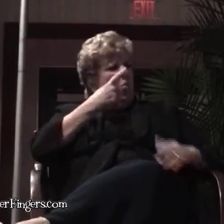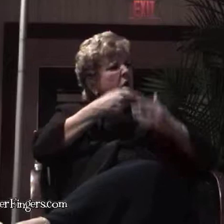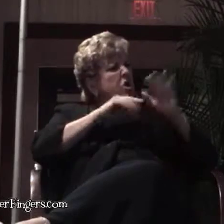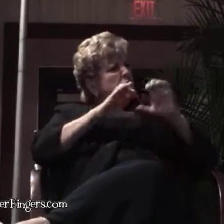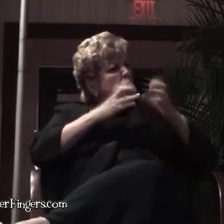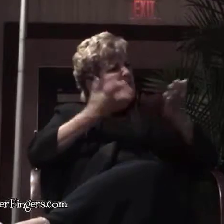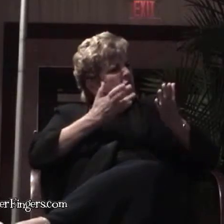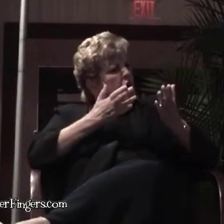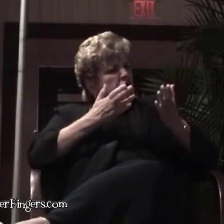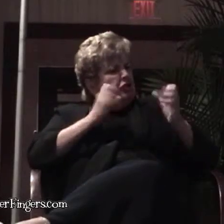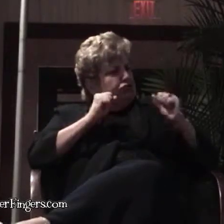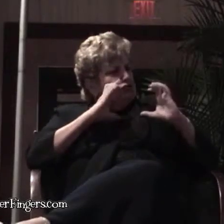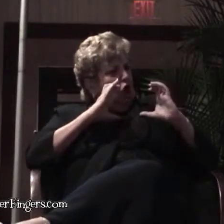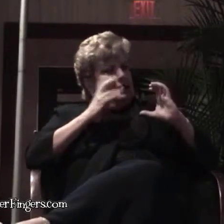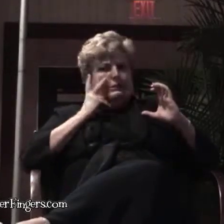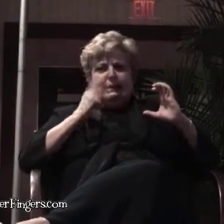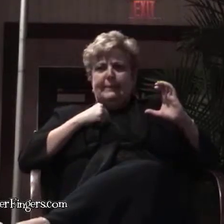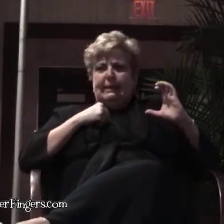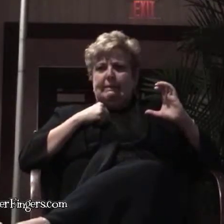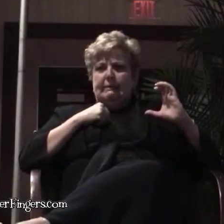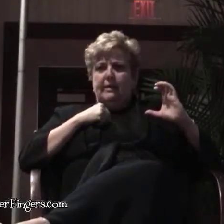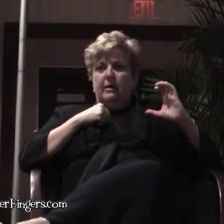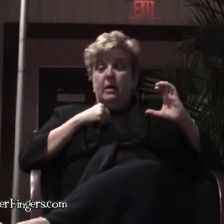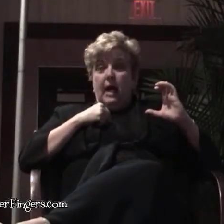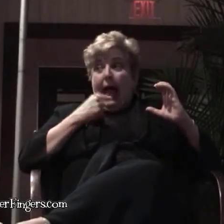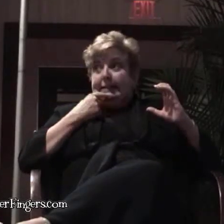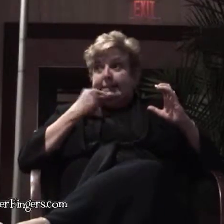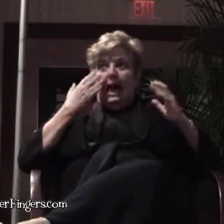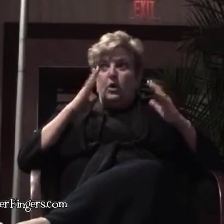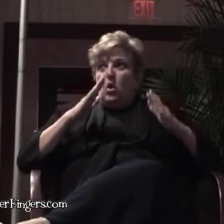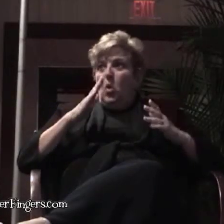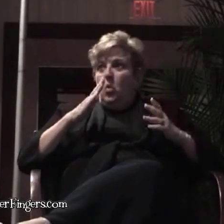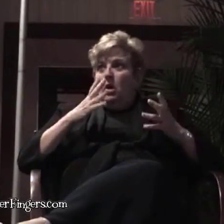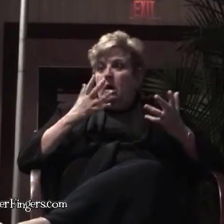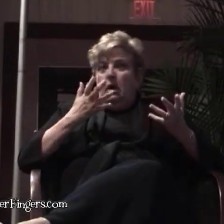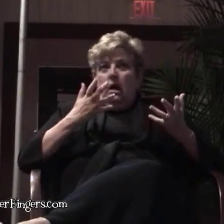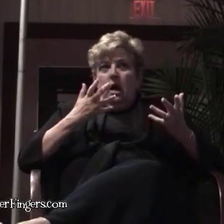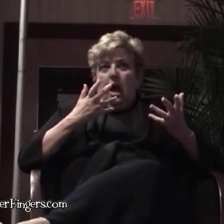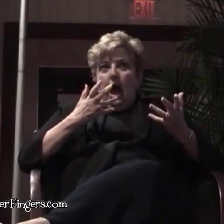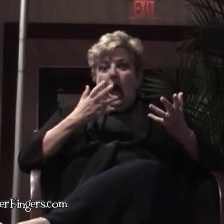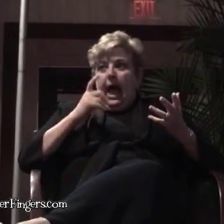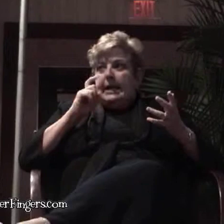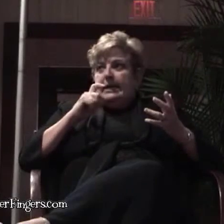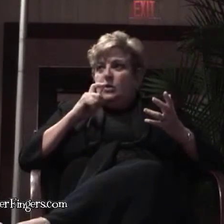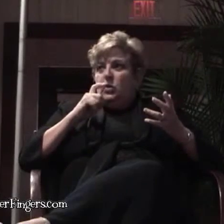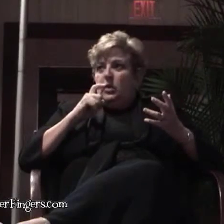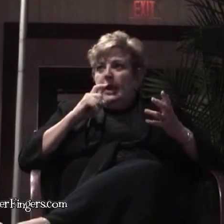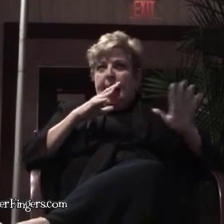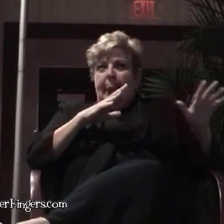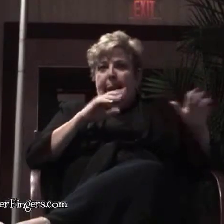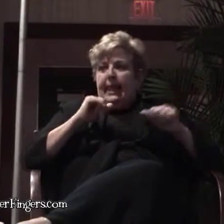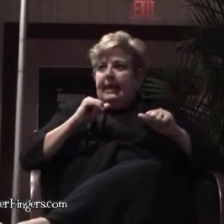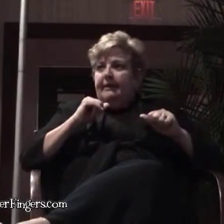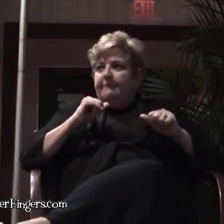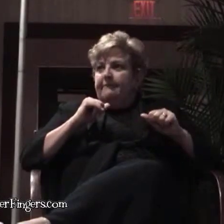see me. I said, I don't know. I think I'll just sit and watch TV tonight. I was sad because my passion for racing seemingly had